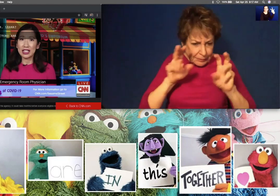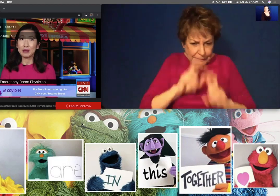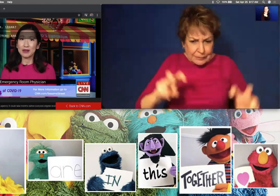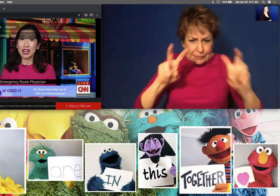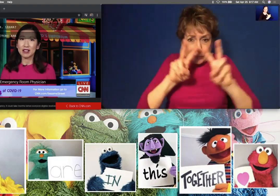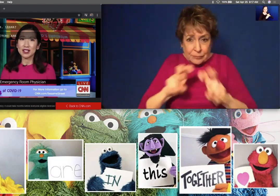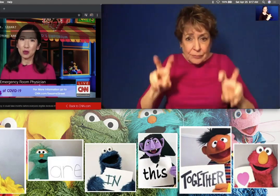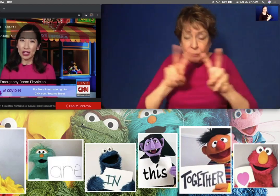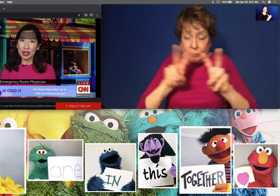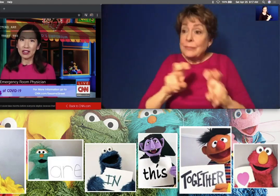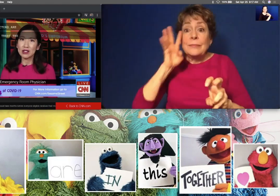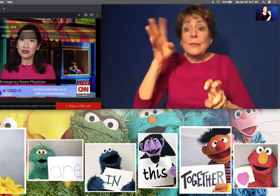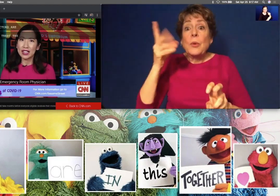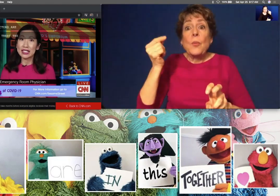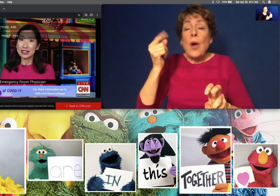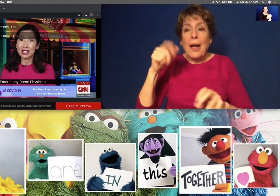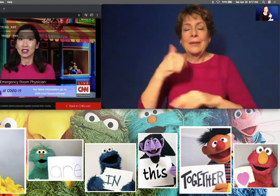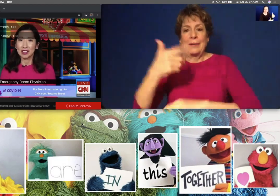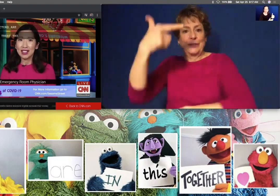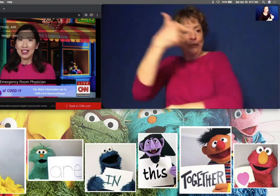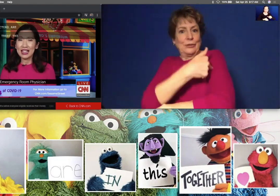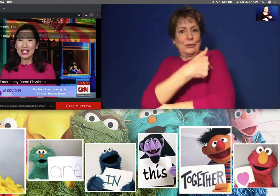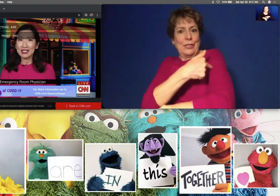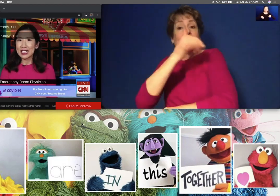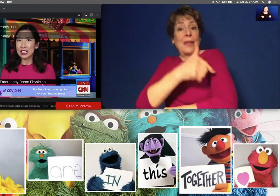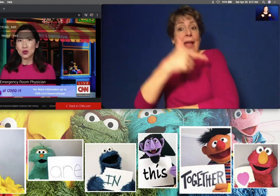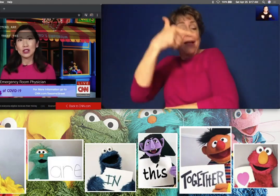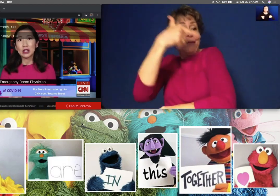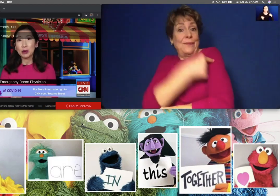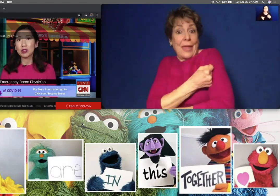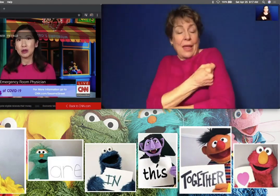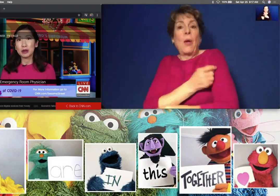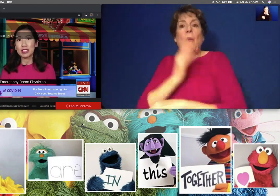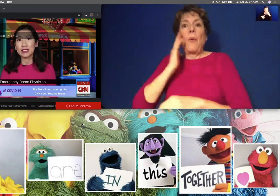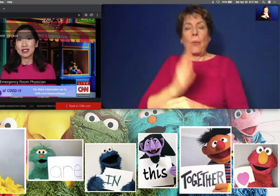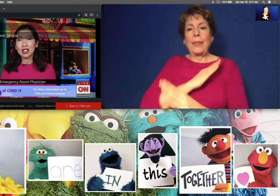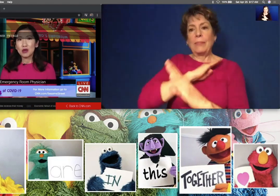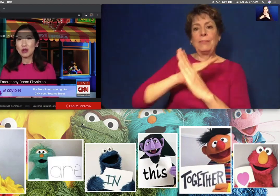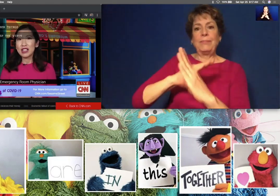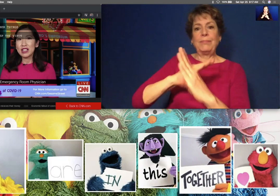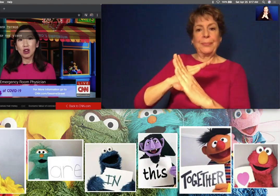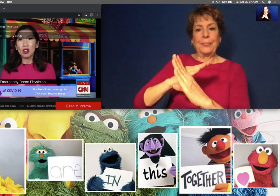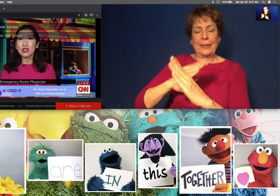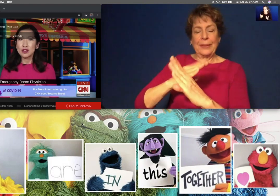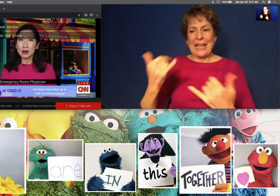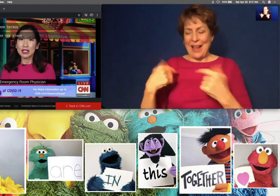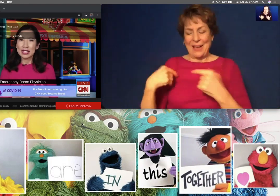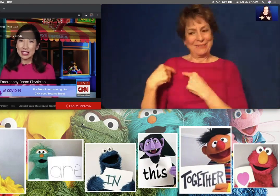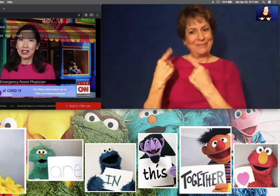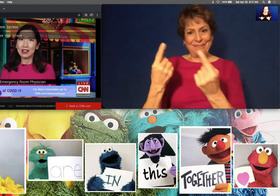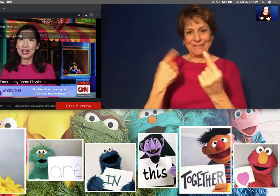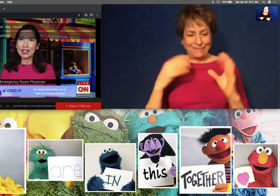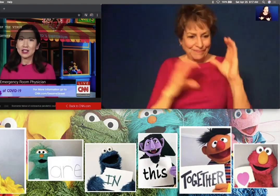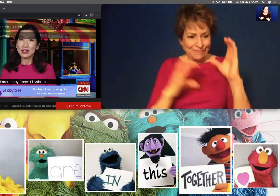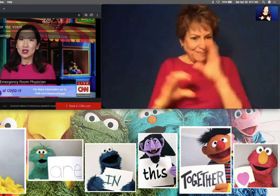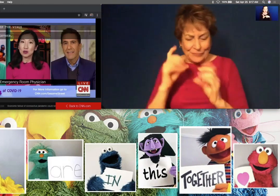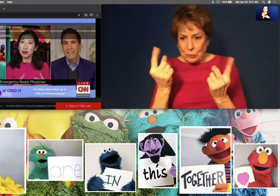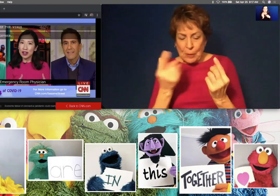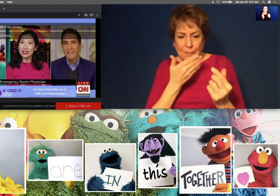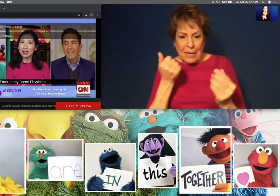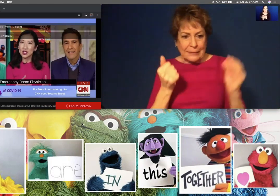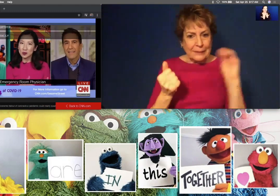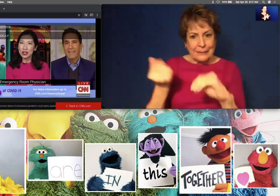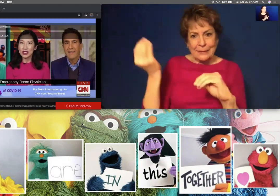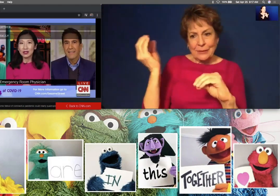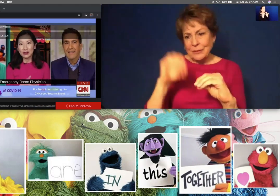virus too. But we have to remember there are things that we can do to keep the virus away and to fight it together. And I think that's really important